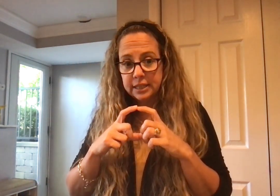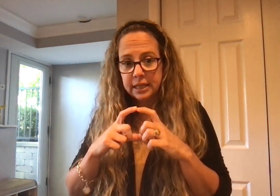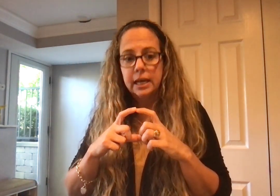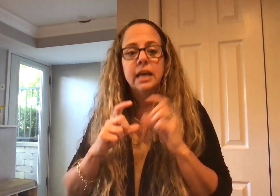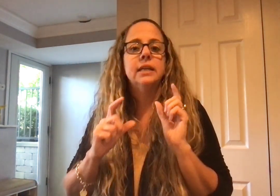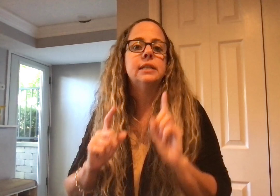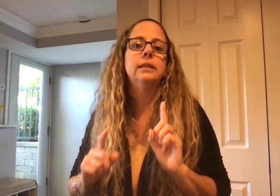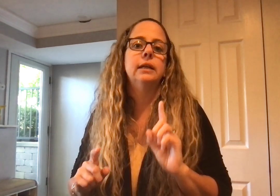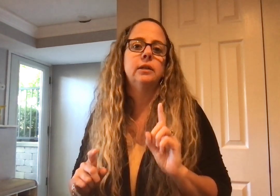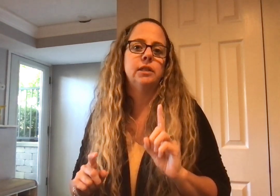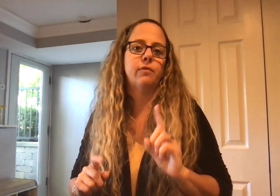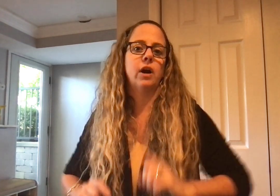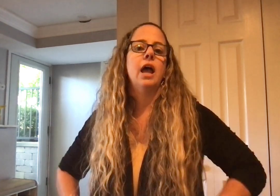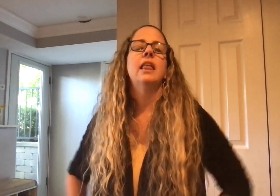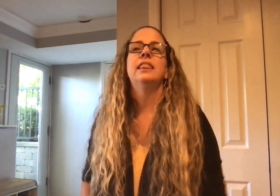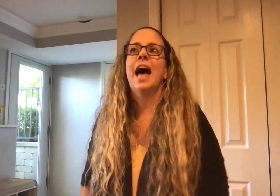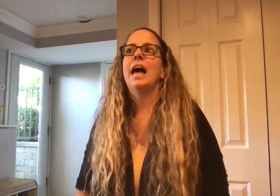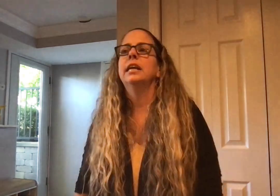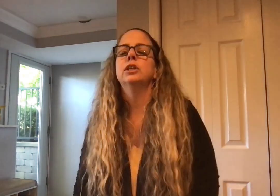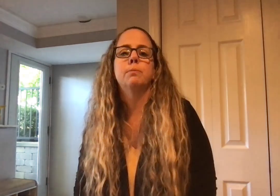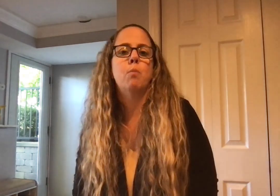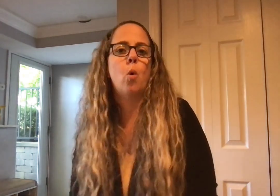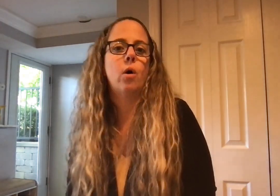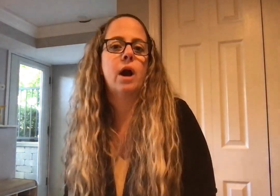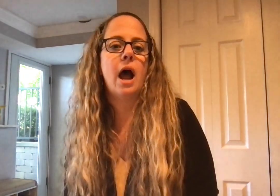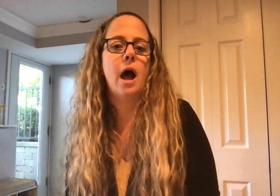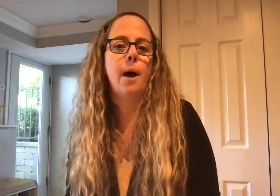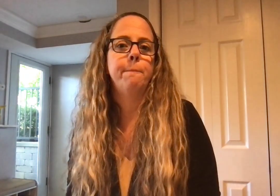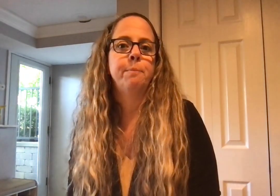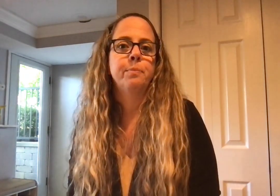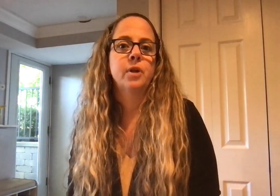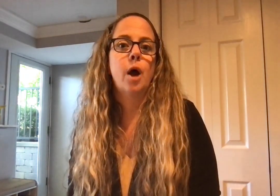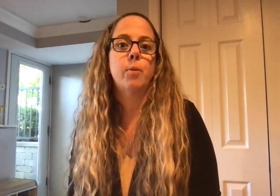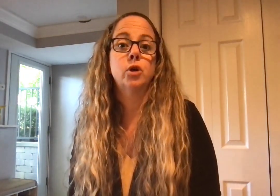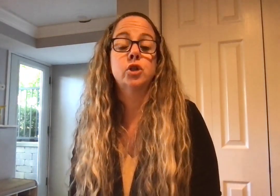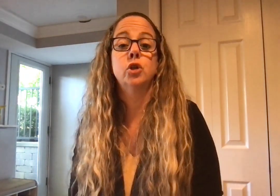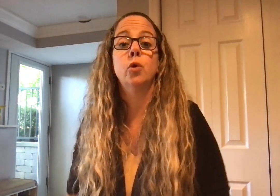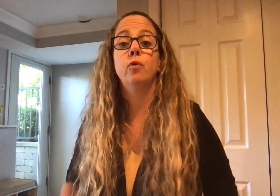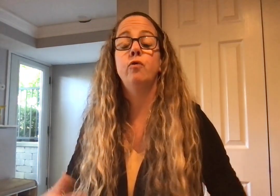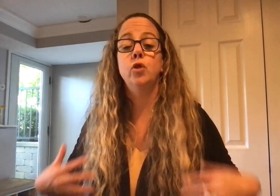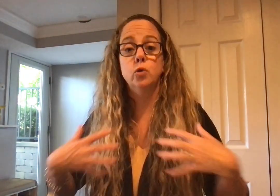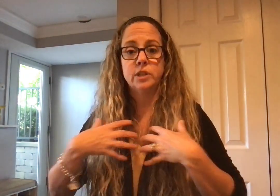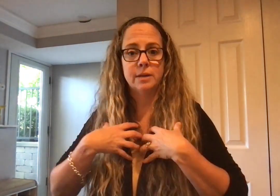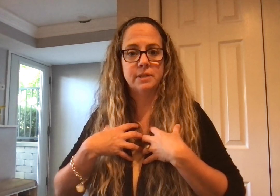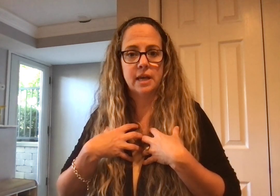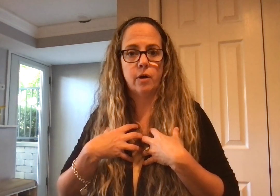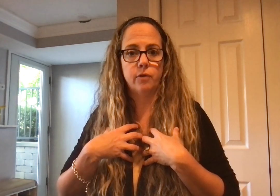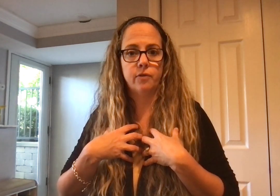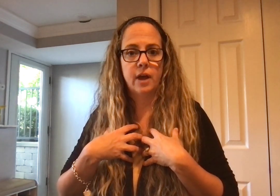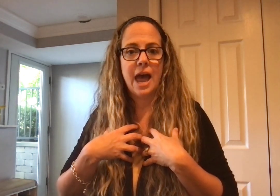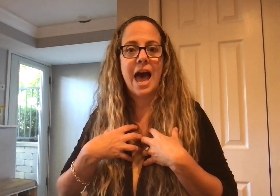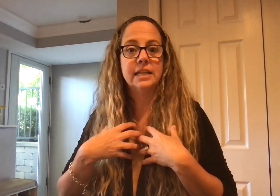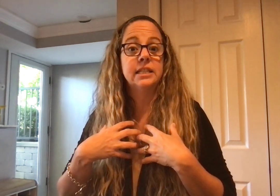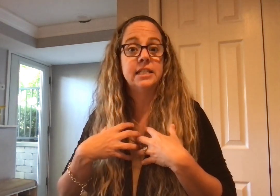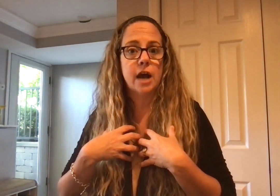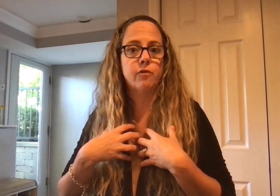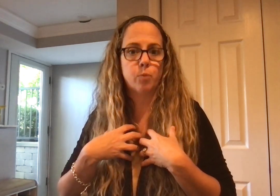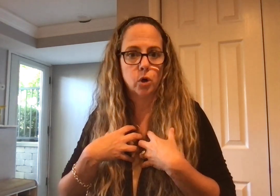D is a little different. That is more a person who views themselves as a deaf